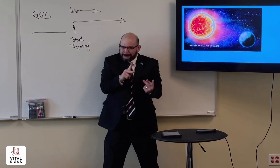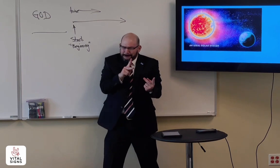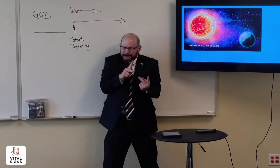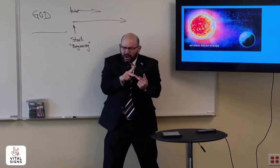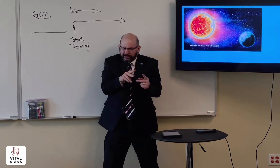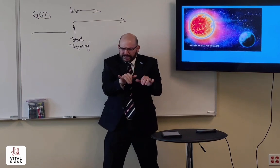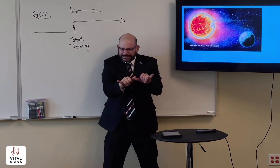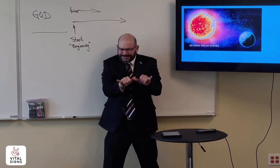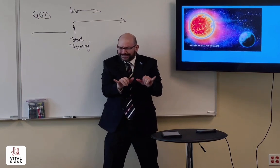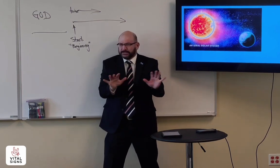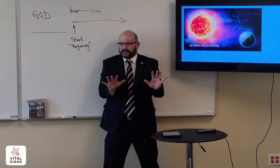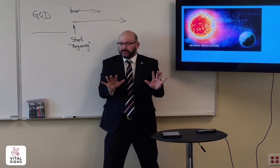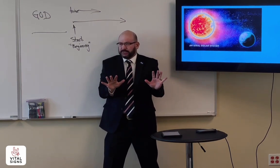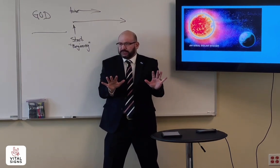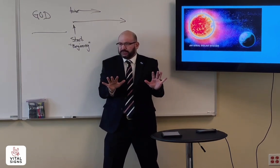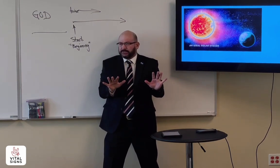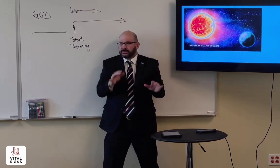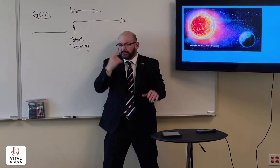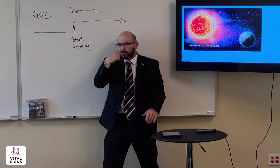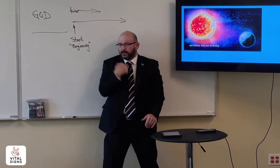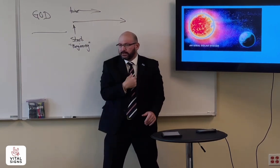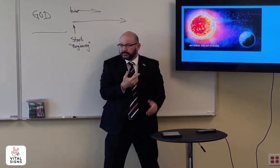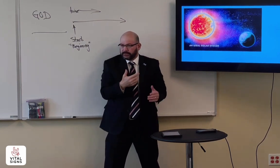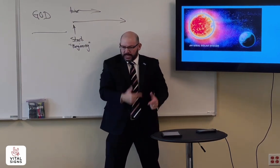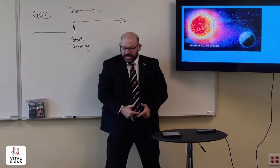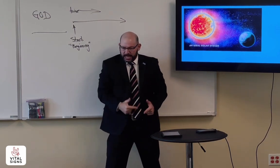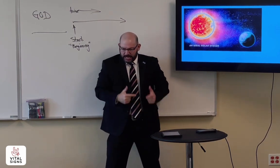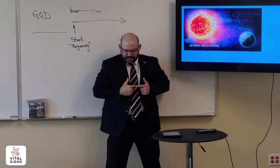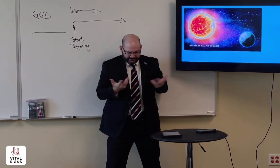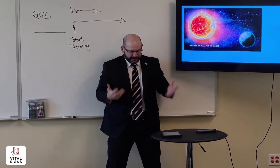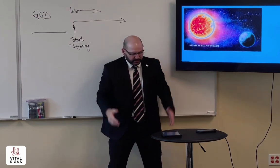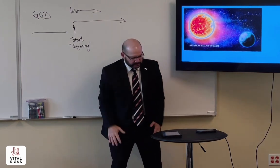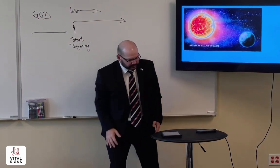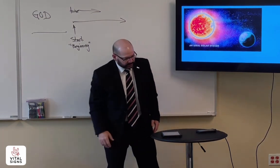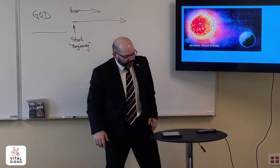There's a perfect distance that we need to be from the sun for life.